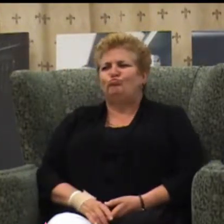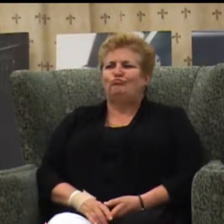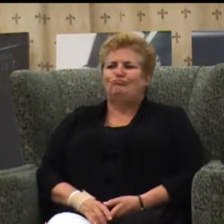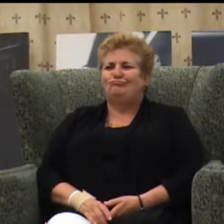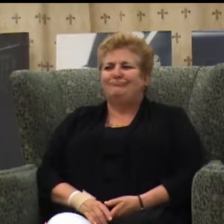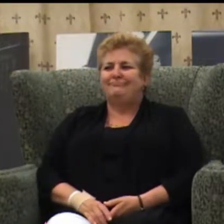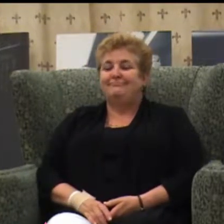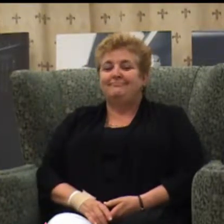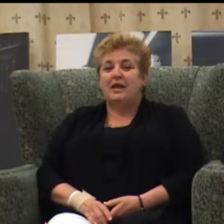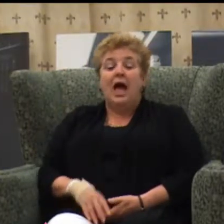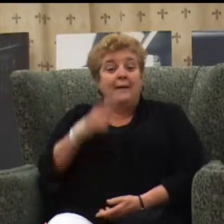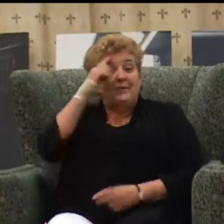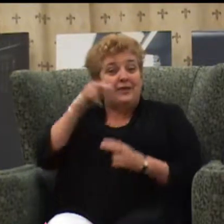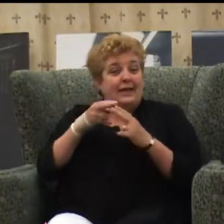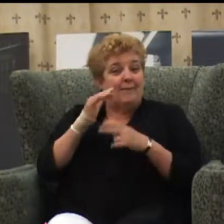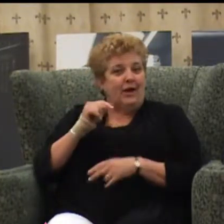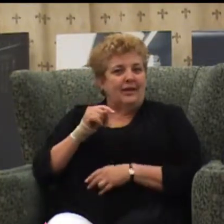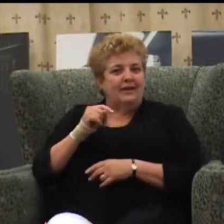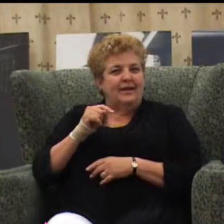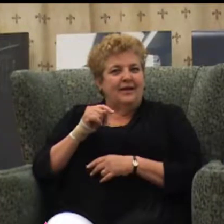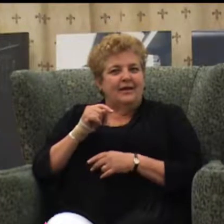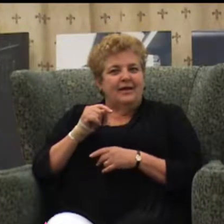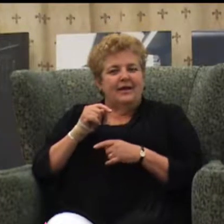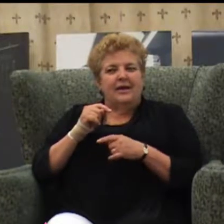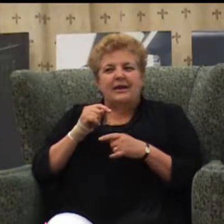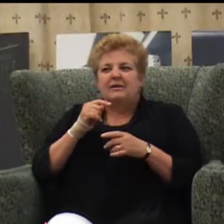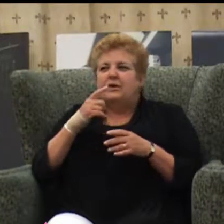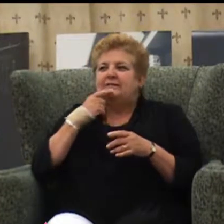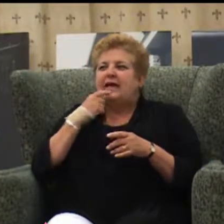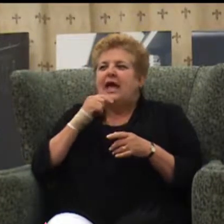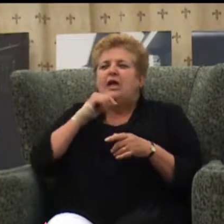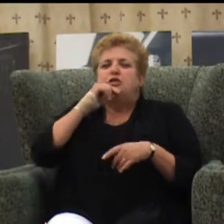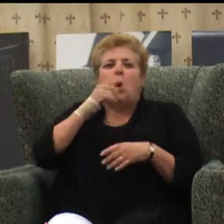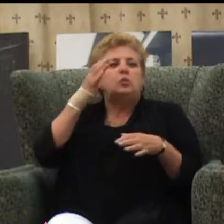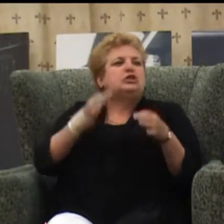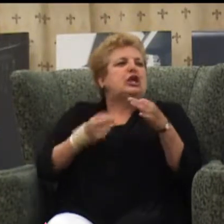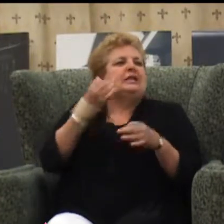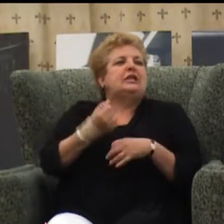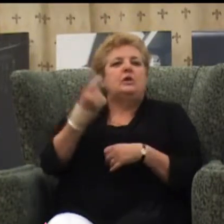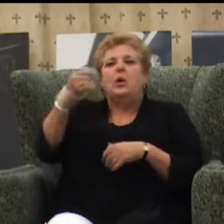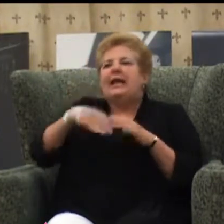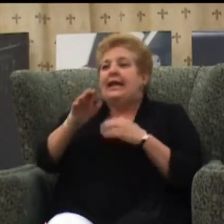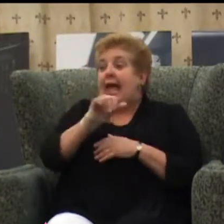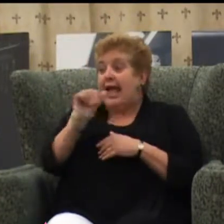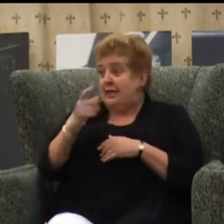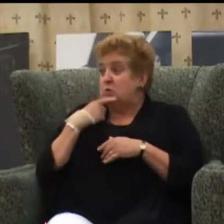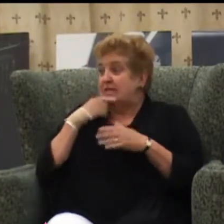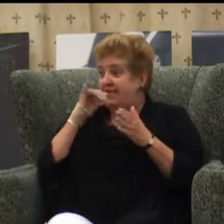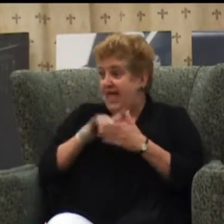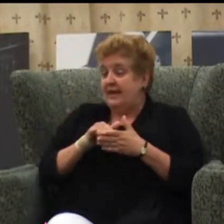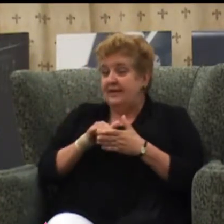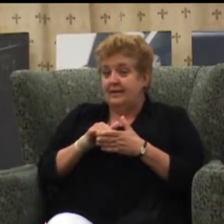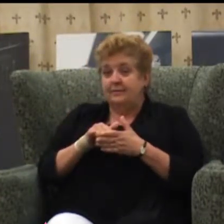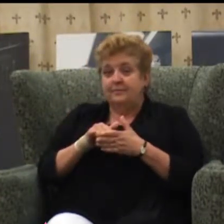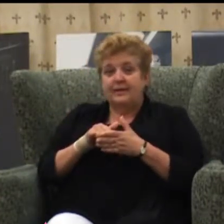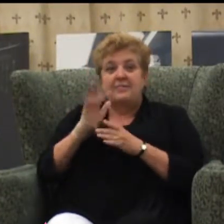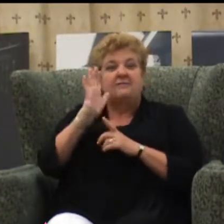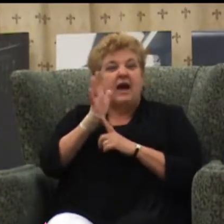I mean, think about it. I love it when they say, "Don't judge anybody in AA." You guys hear that around here? What do they tell you 5 minutes later? Stick with the